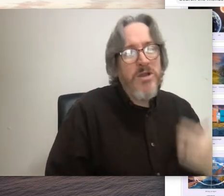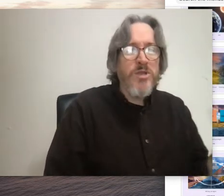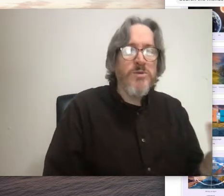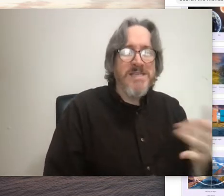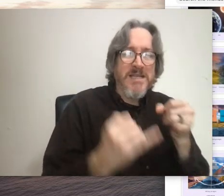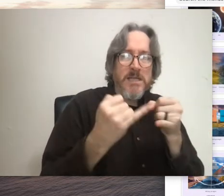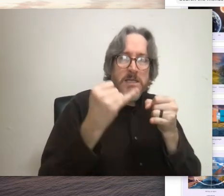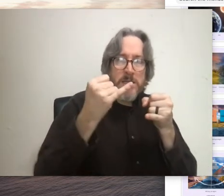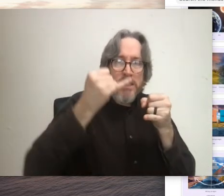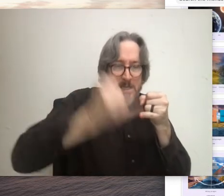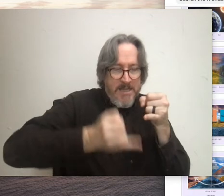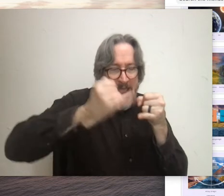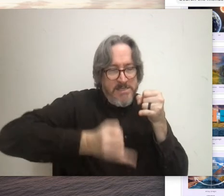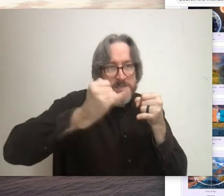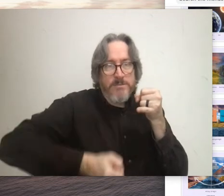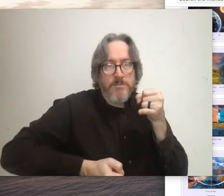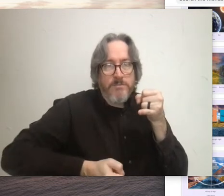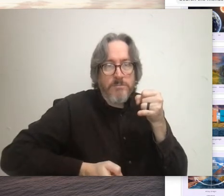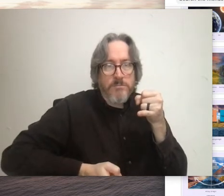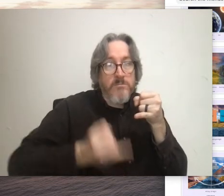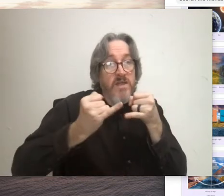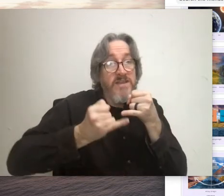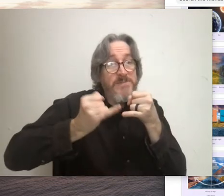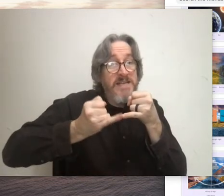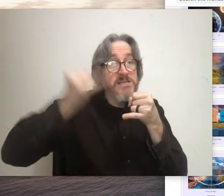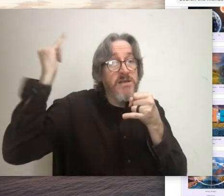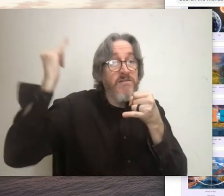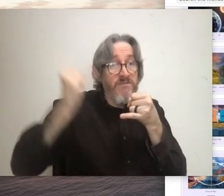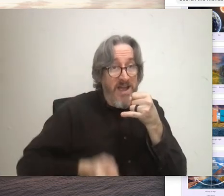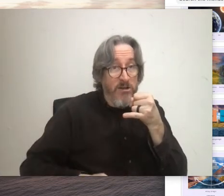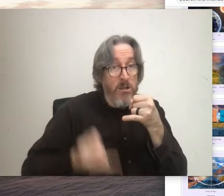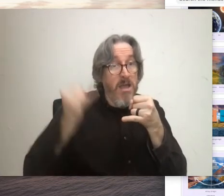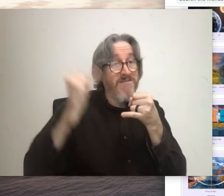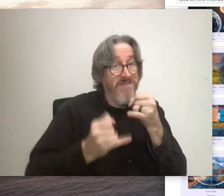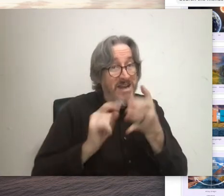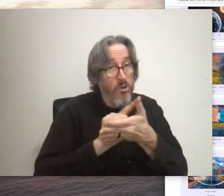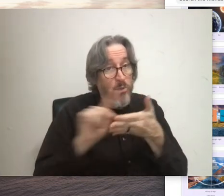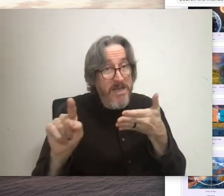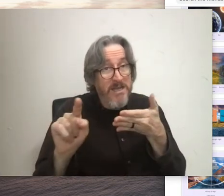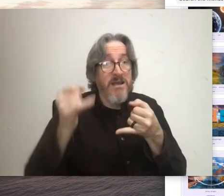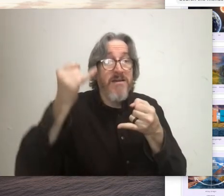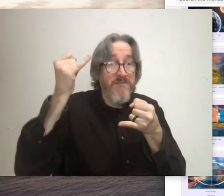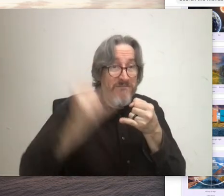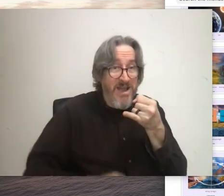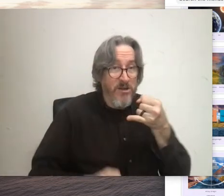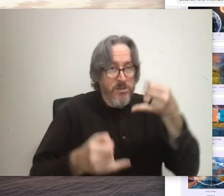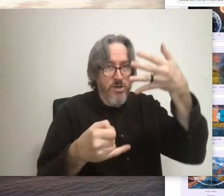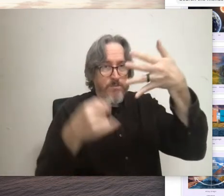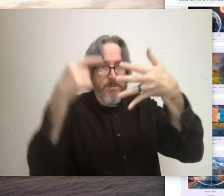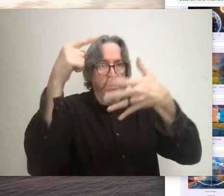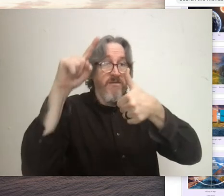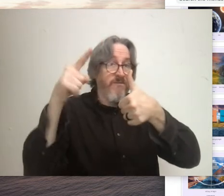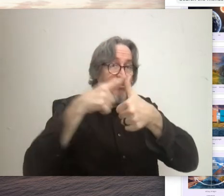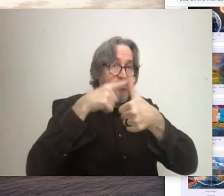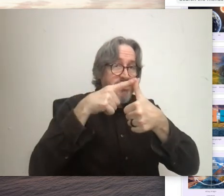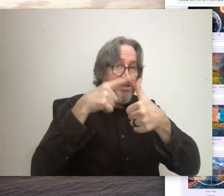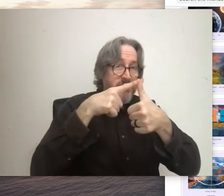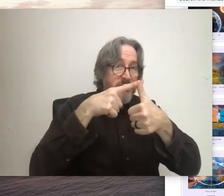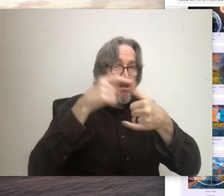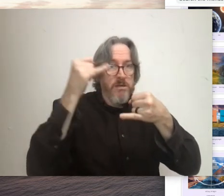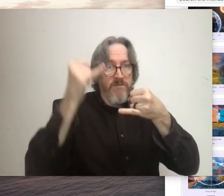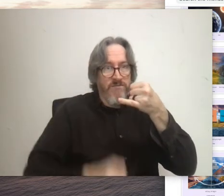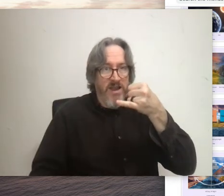And we don't use last. This means final, final week, final. So boom,